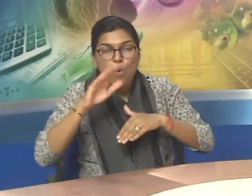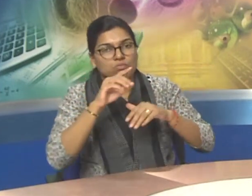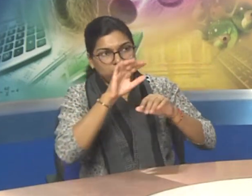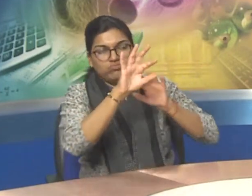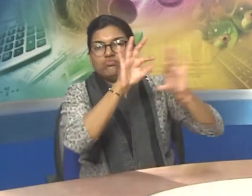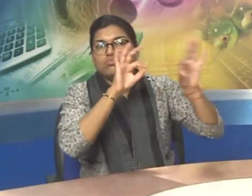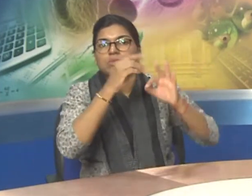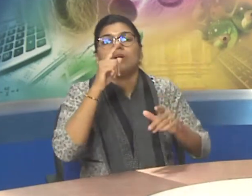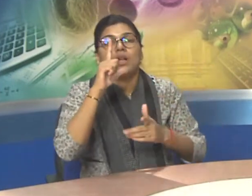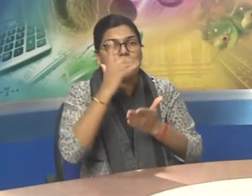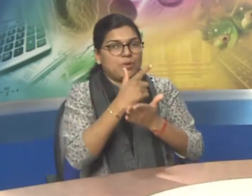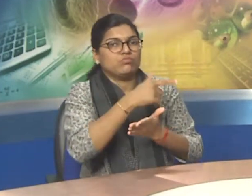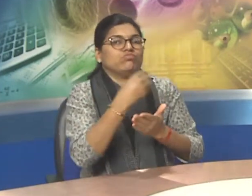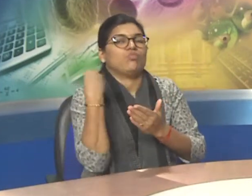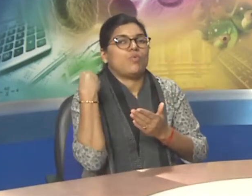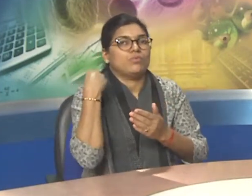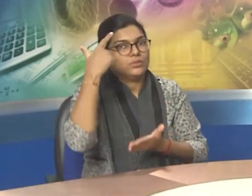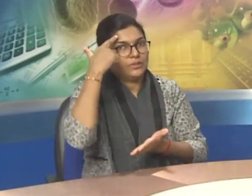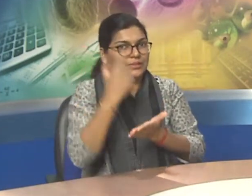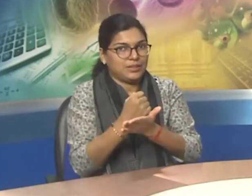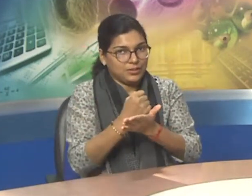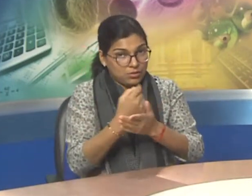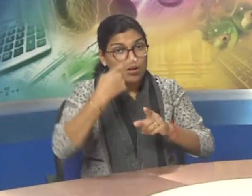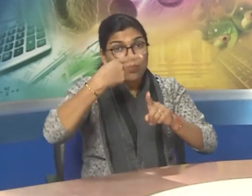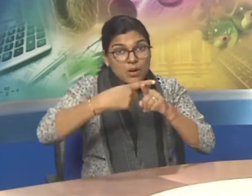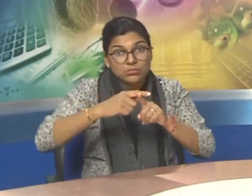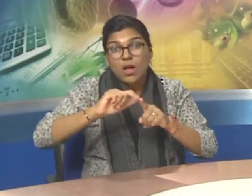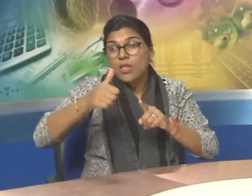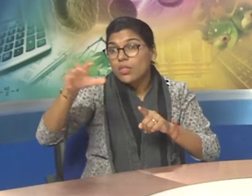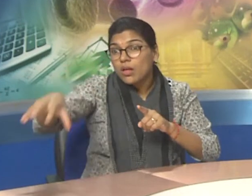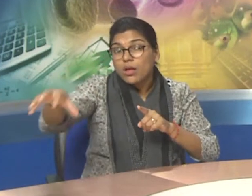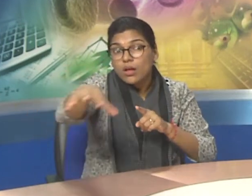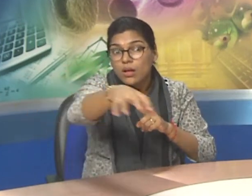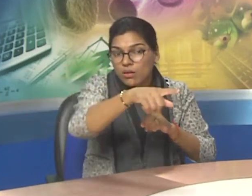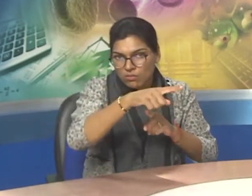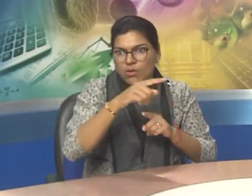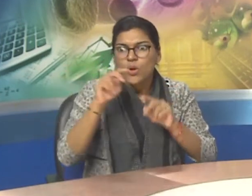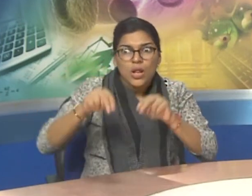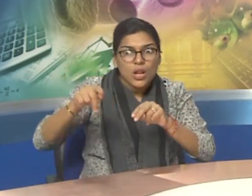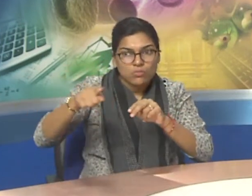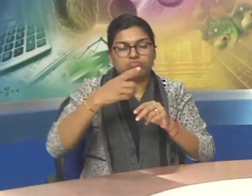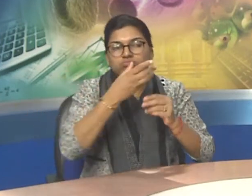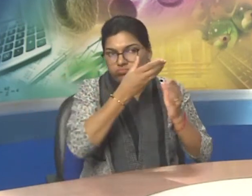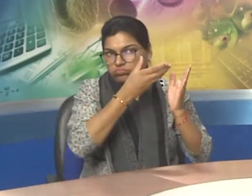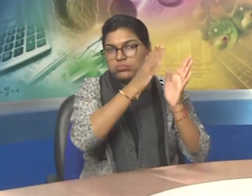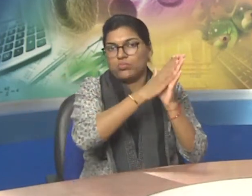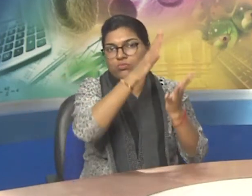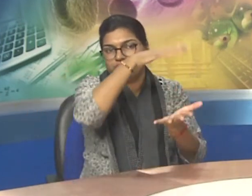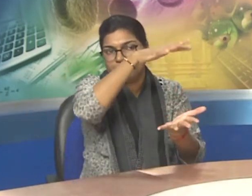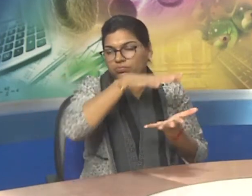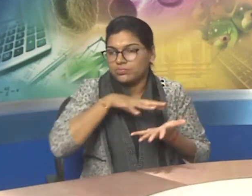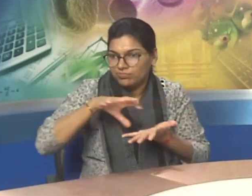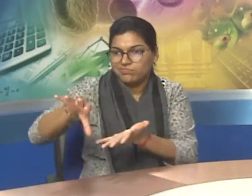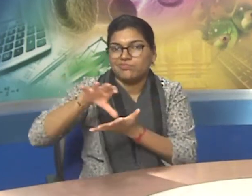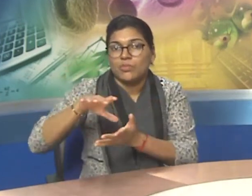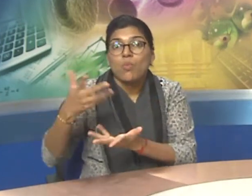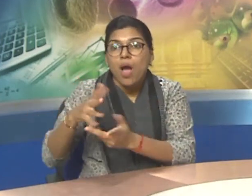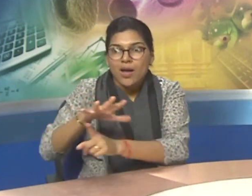user. Whatever the users and the readers will demand, so accordingly the library staff will arrange the books.